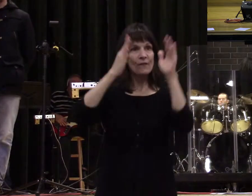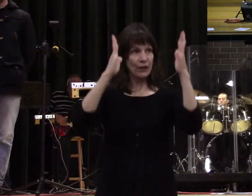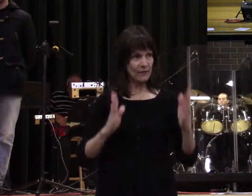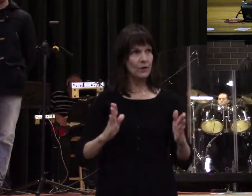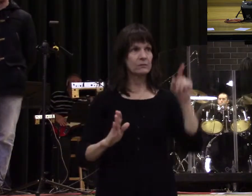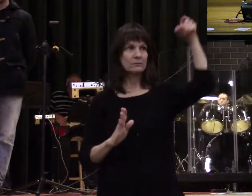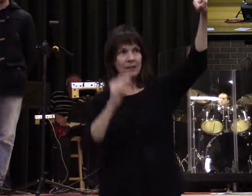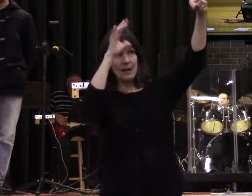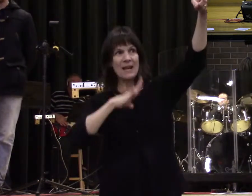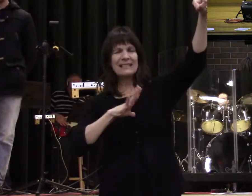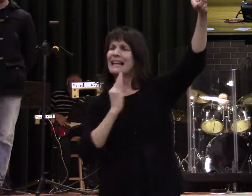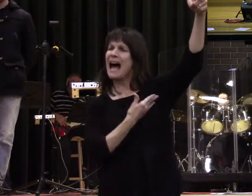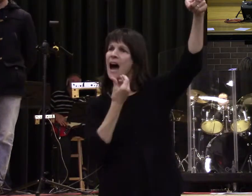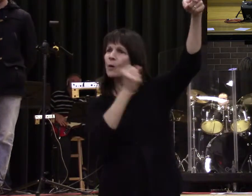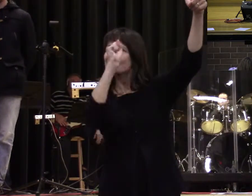Yes.